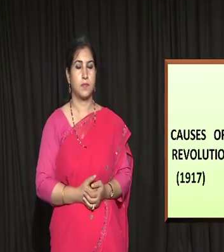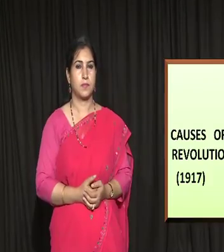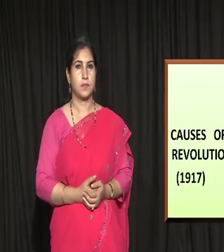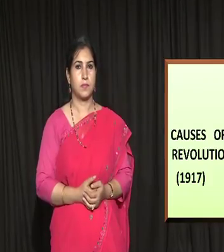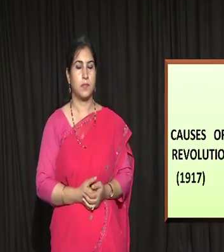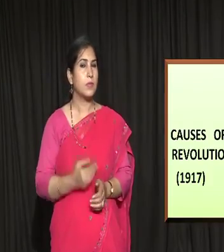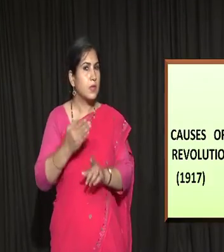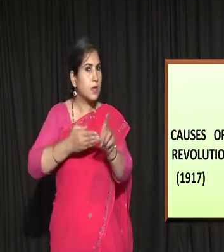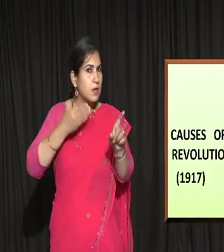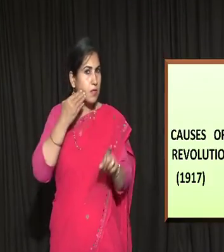in the year